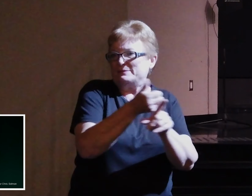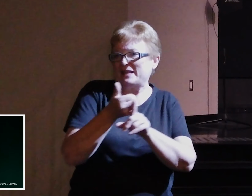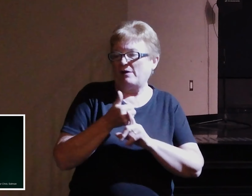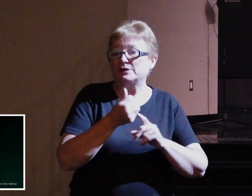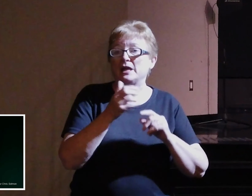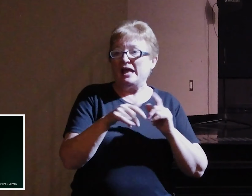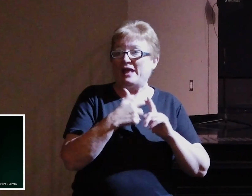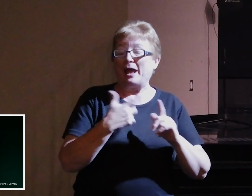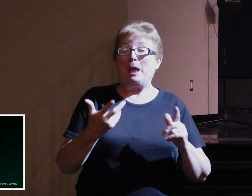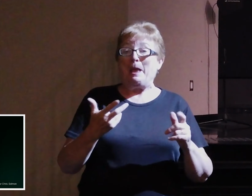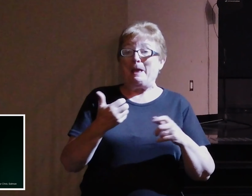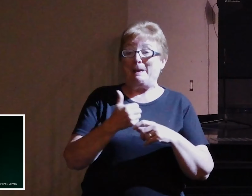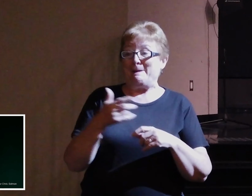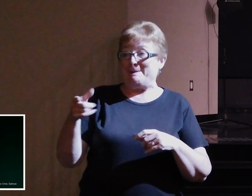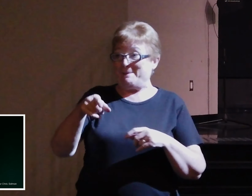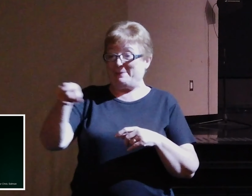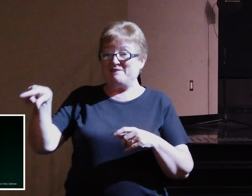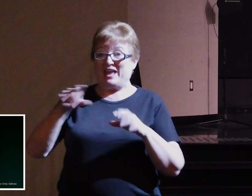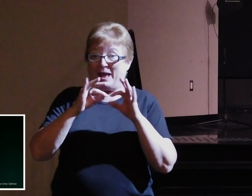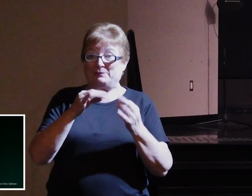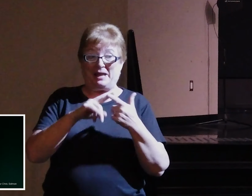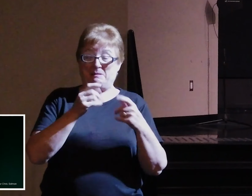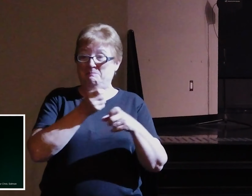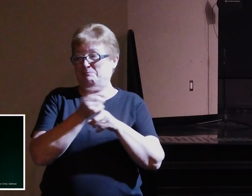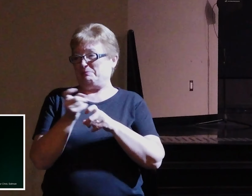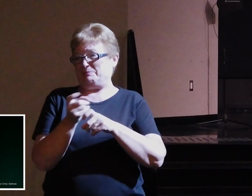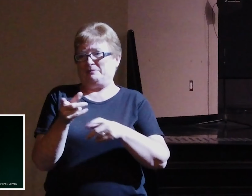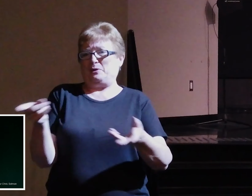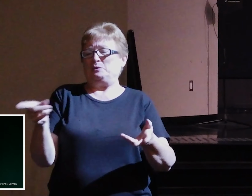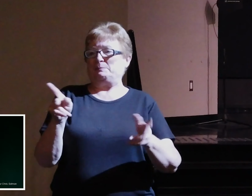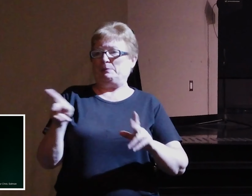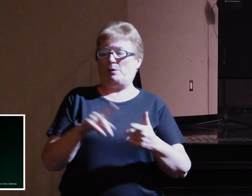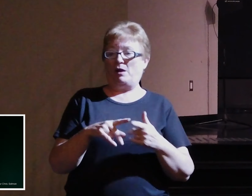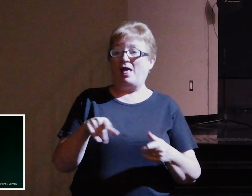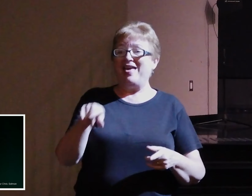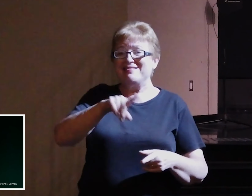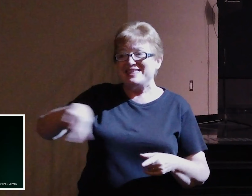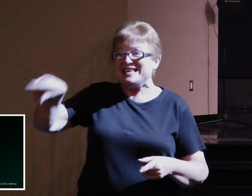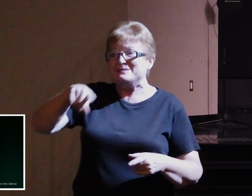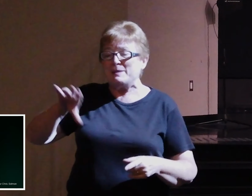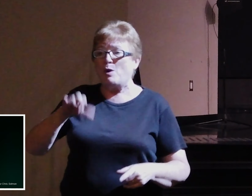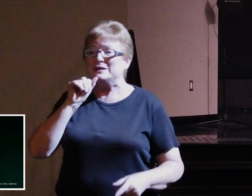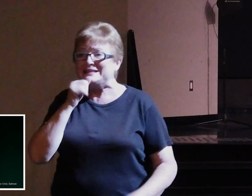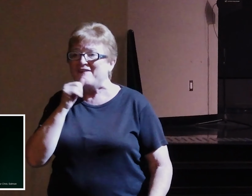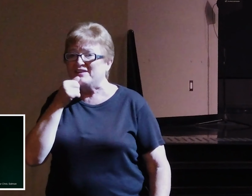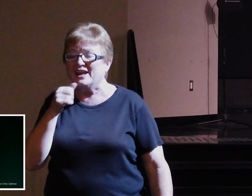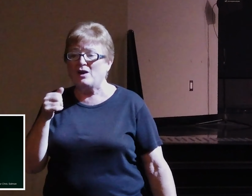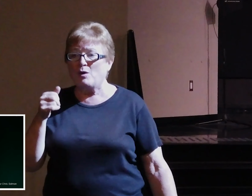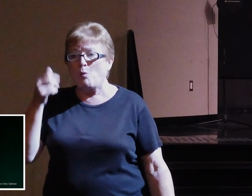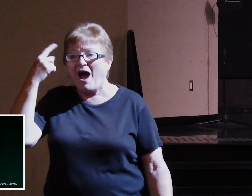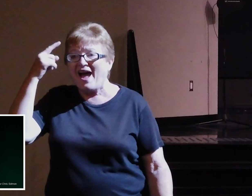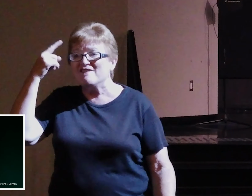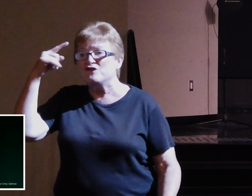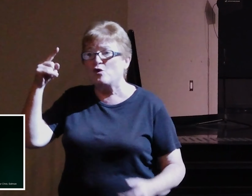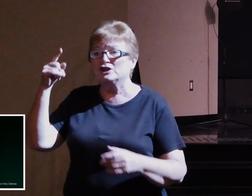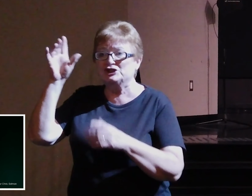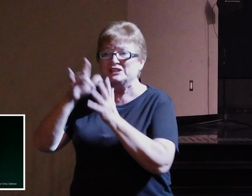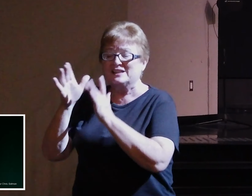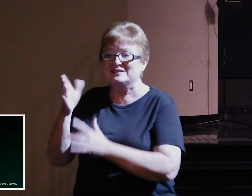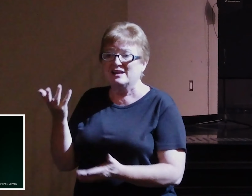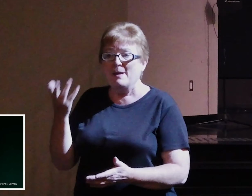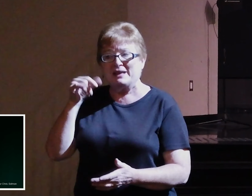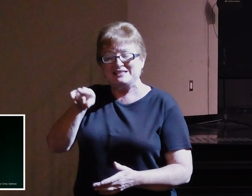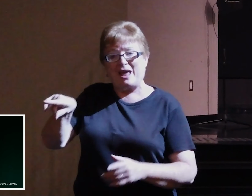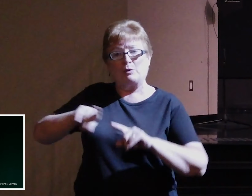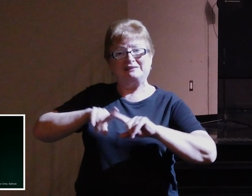them. They made fun of them. They poked at them. They were suffering for the name of Jesus Christ. They were